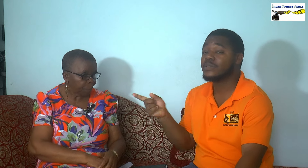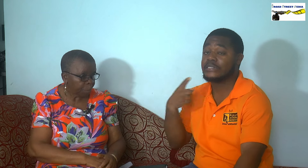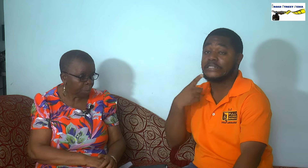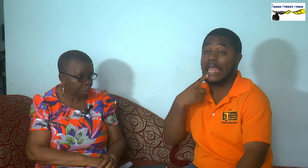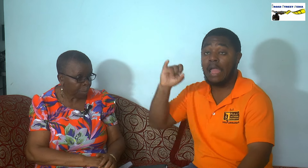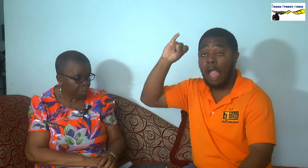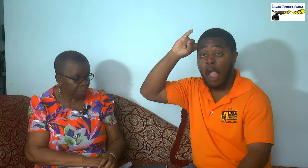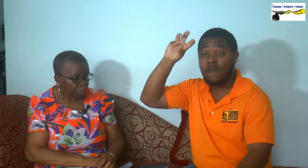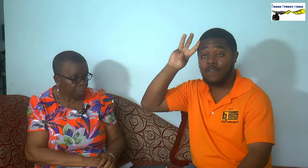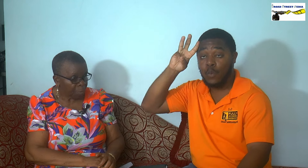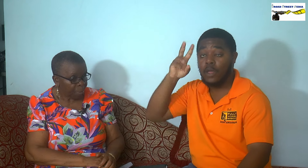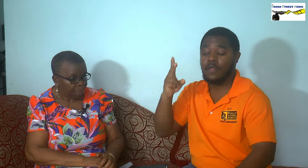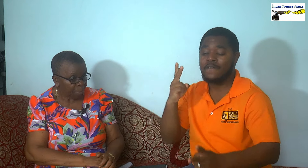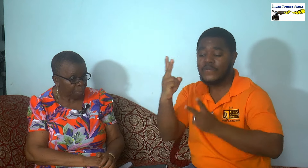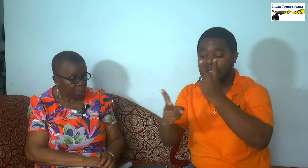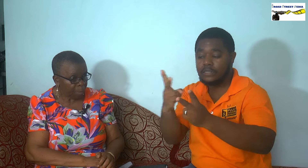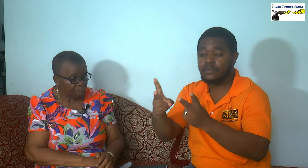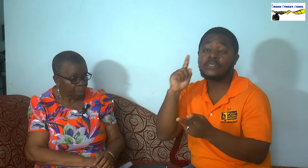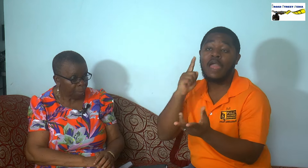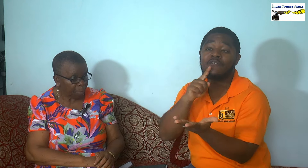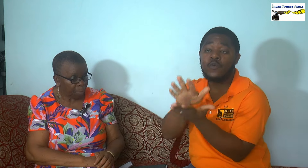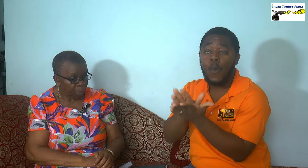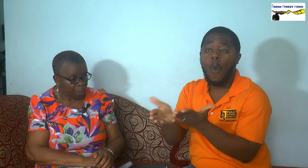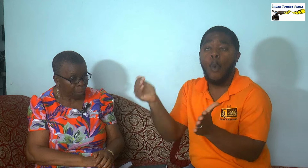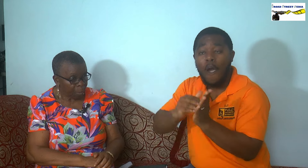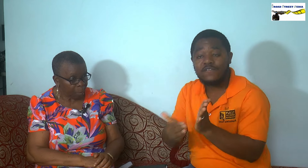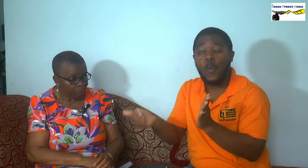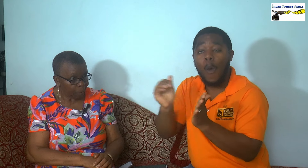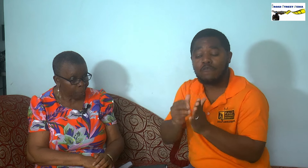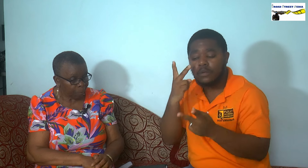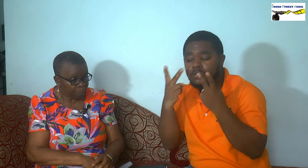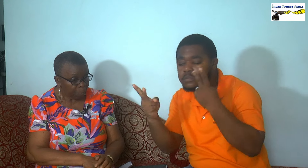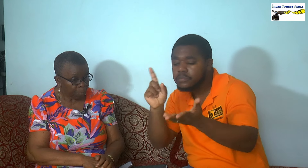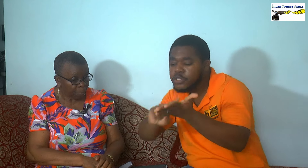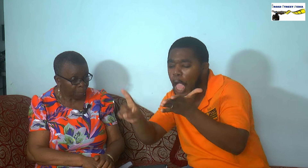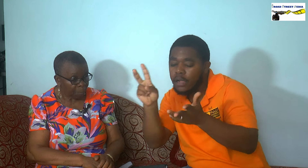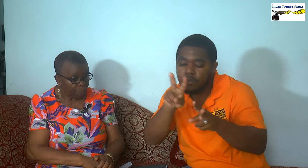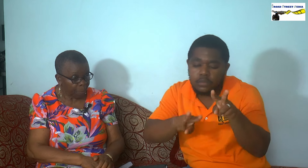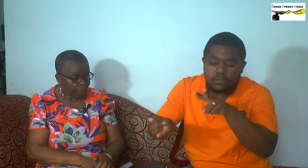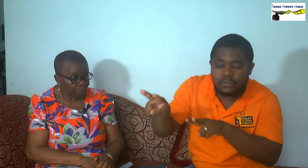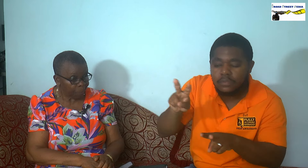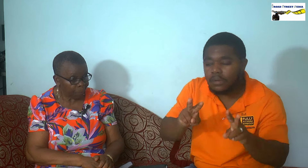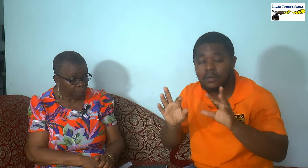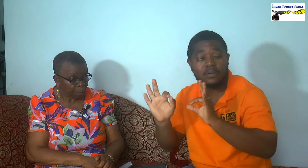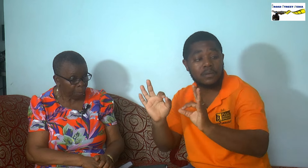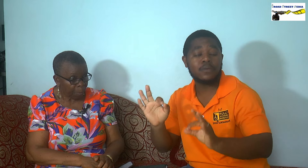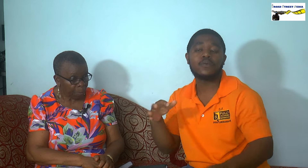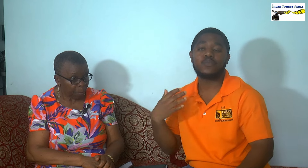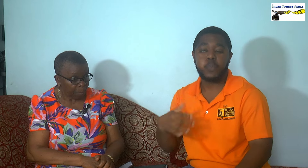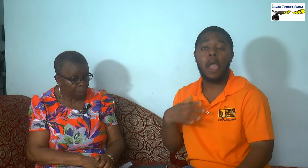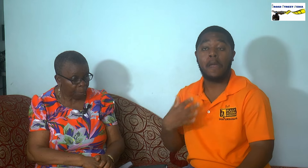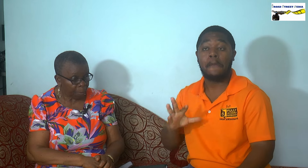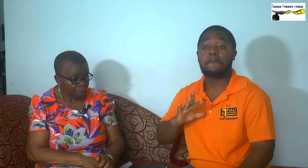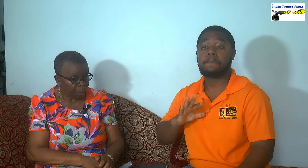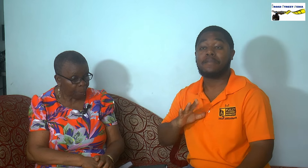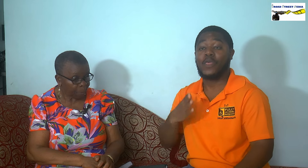Okay. So she's saying that the Irving Wilson visited the school again and again to check up on things and make